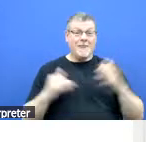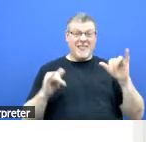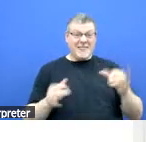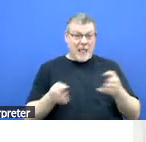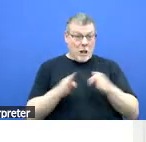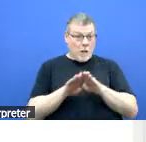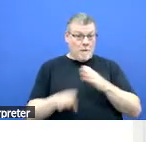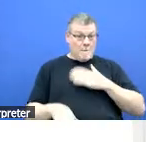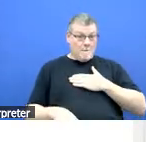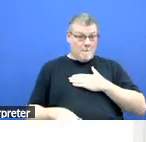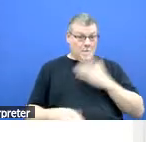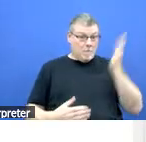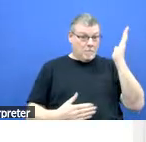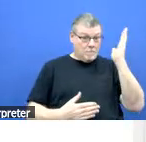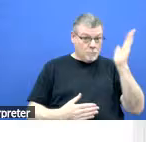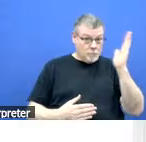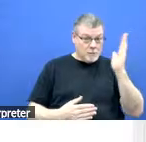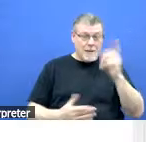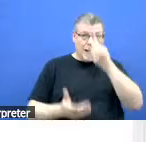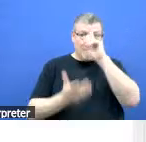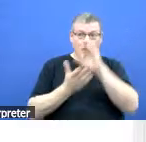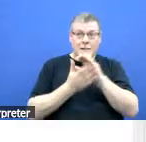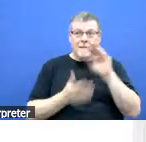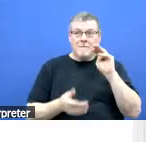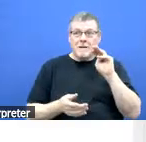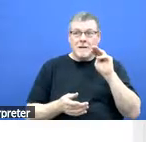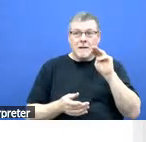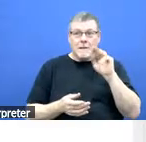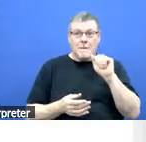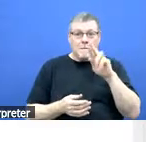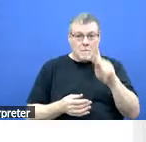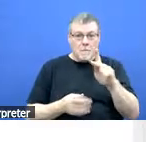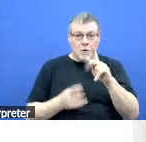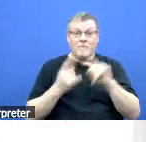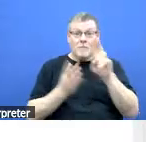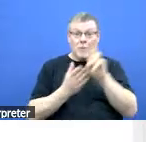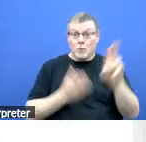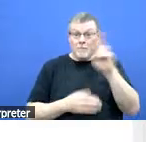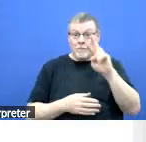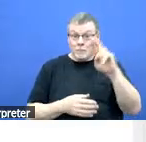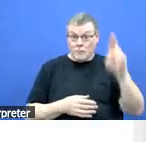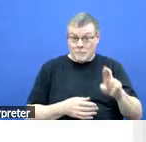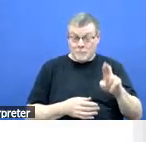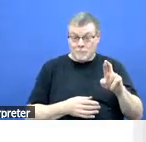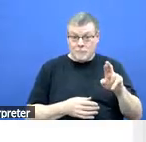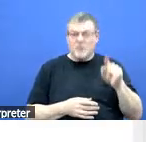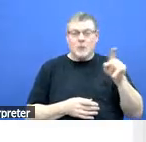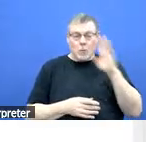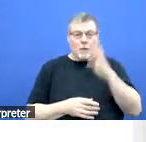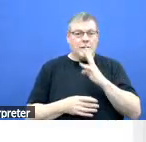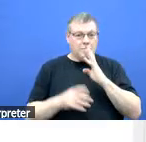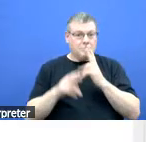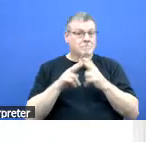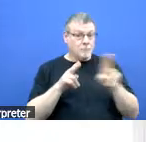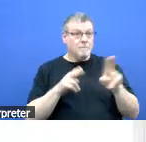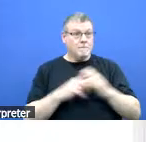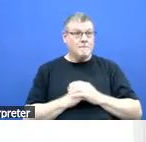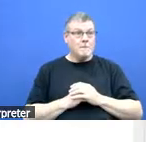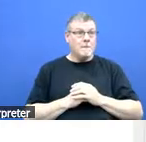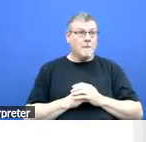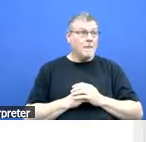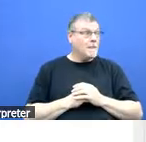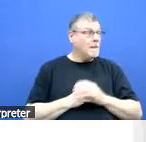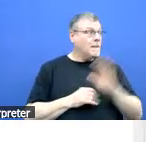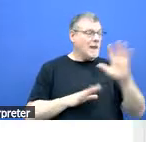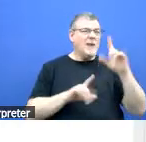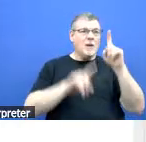my presentation. I believe Mark Mary from the University of Rochester is going to speak briefly as to the Can I purpose. ask you